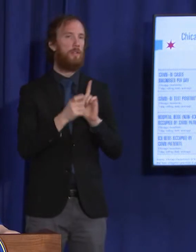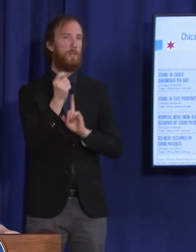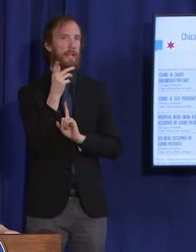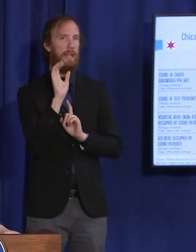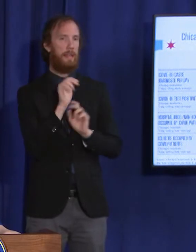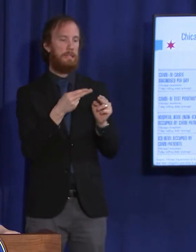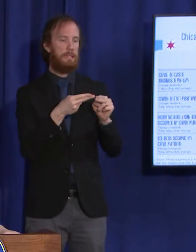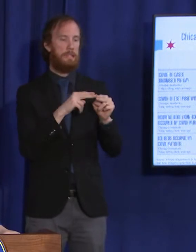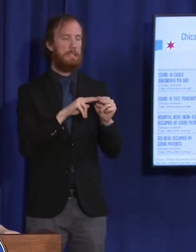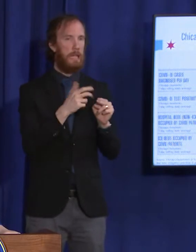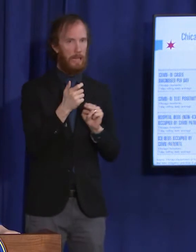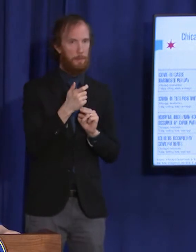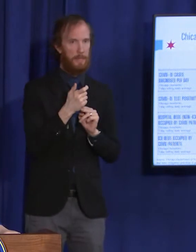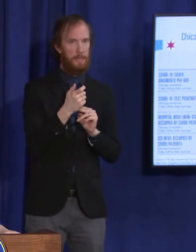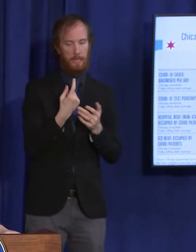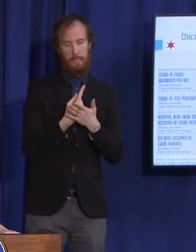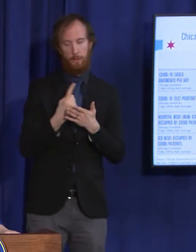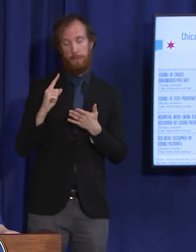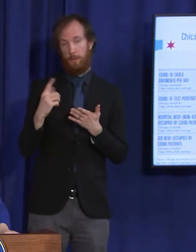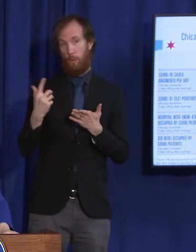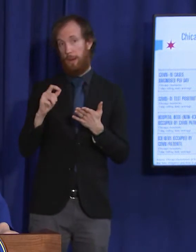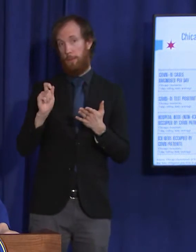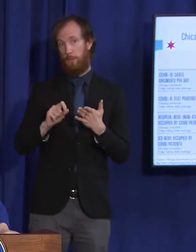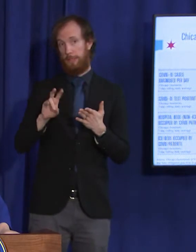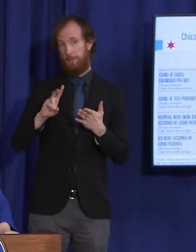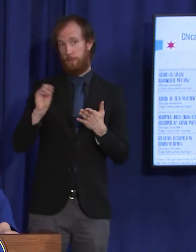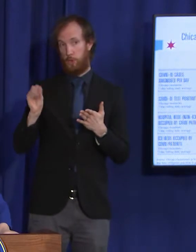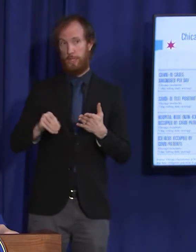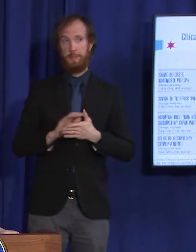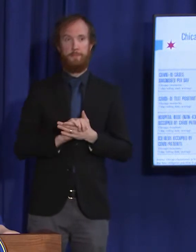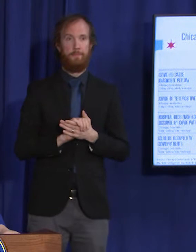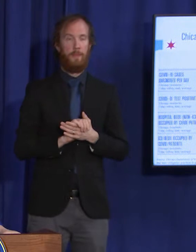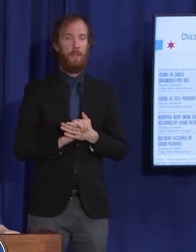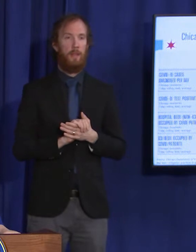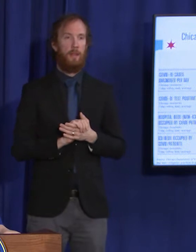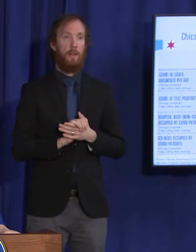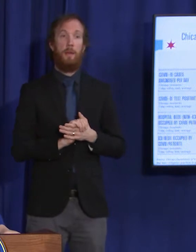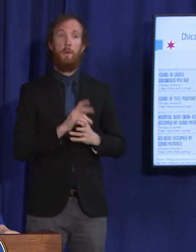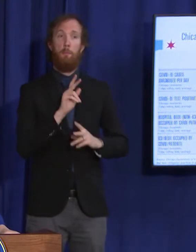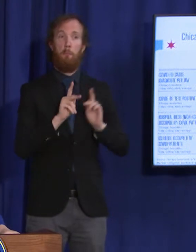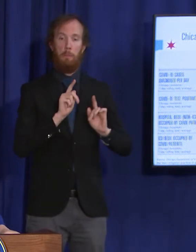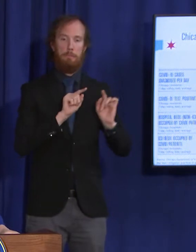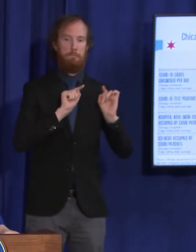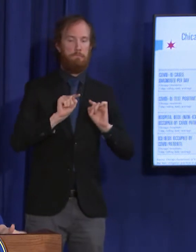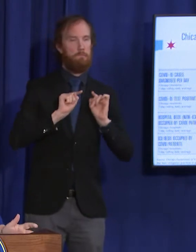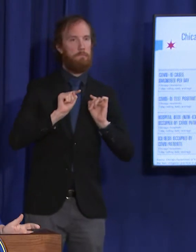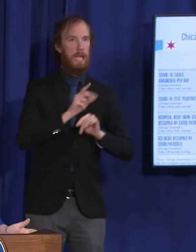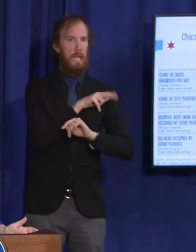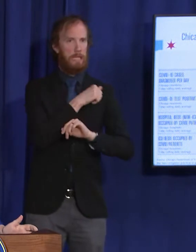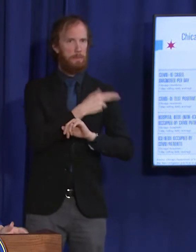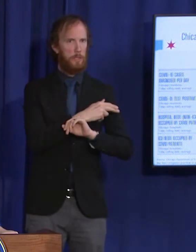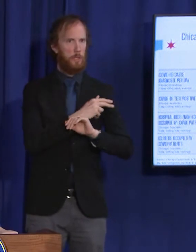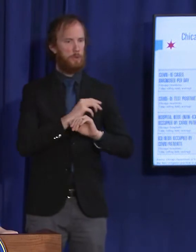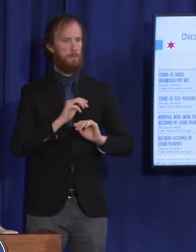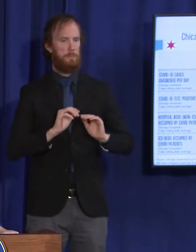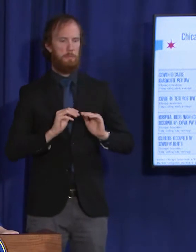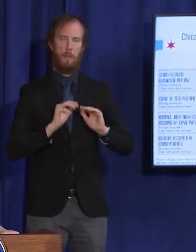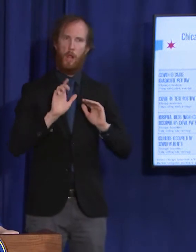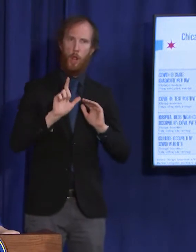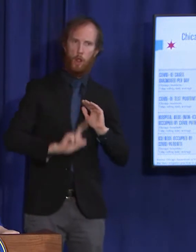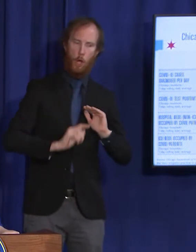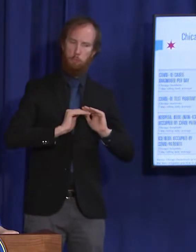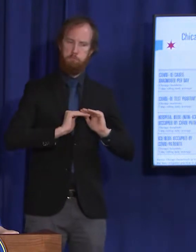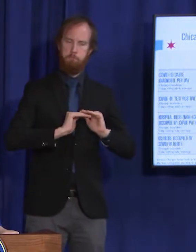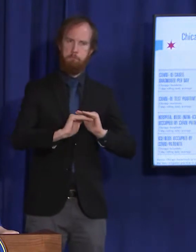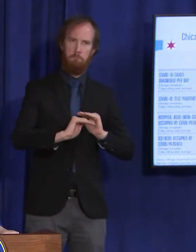was 0.7% a week ago. We have a stably low number of people in the hospital, 123